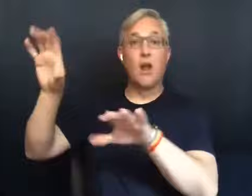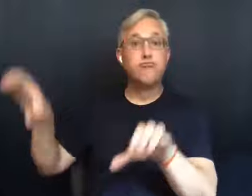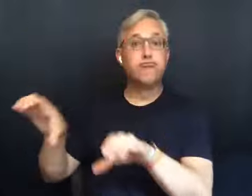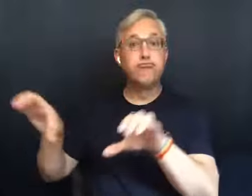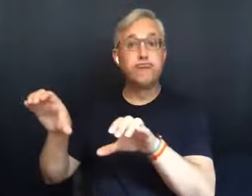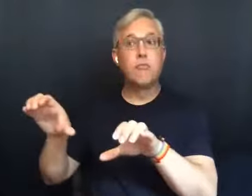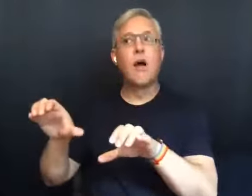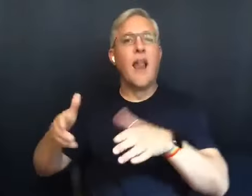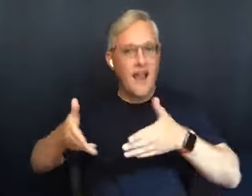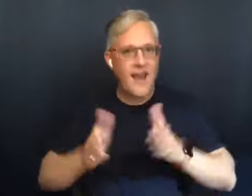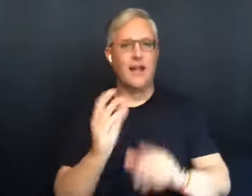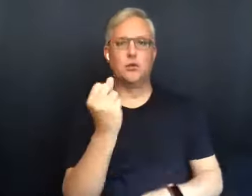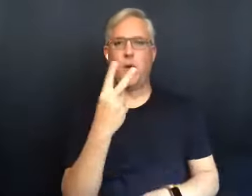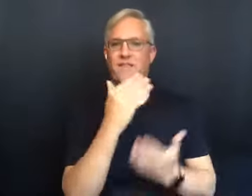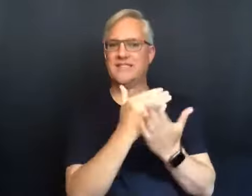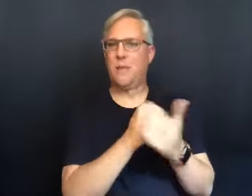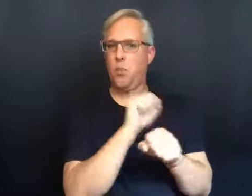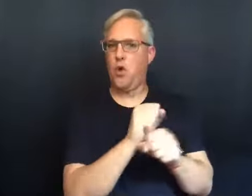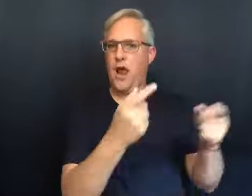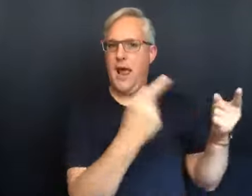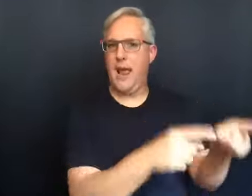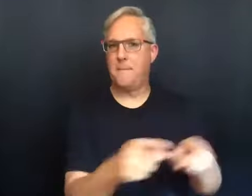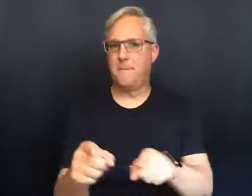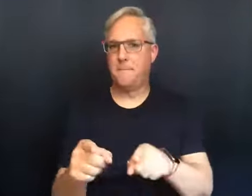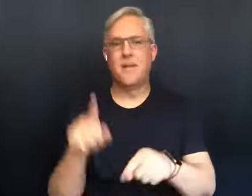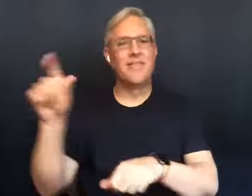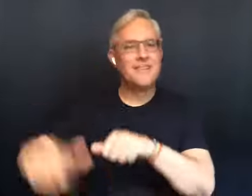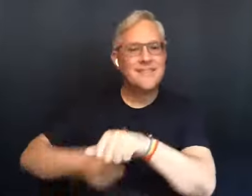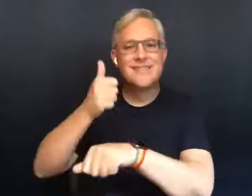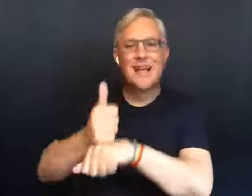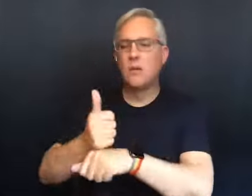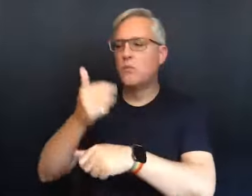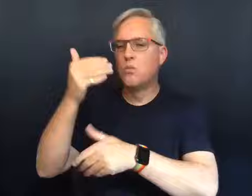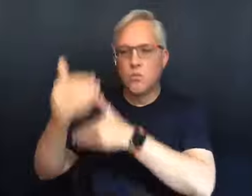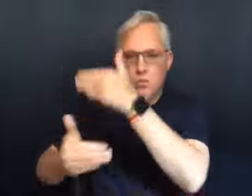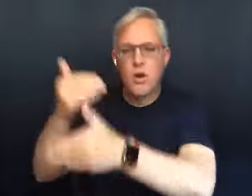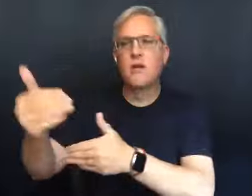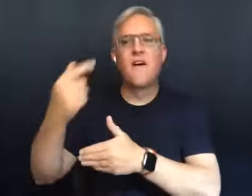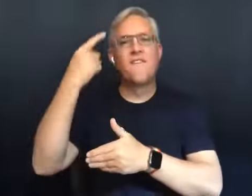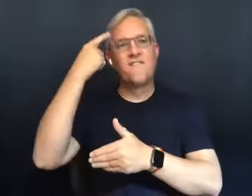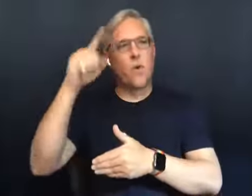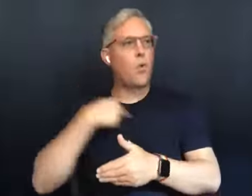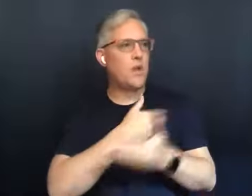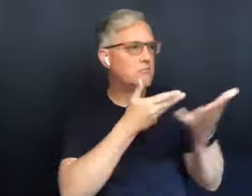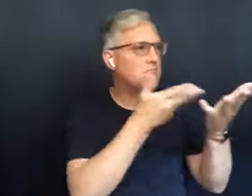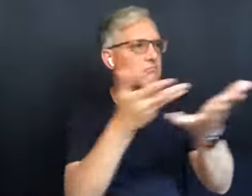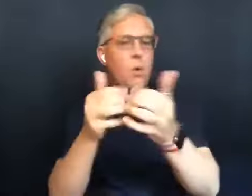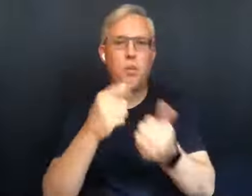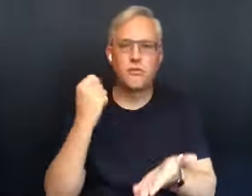12-step work possible for us, the members do the 12-step work. They give us tools, set the conditions so that it can be successful